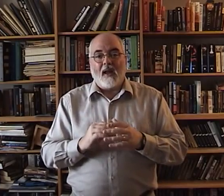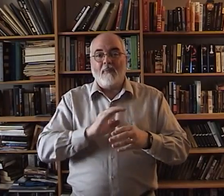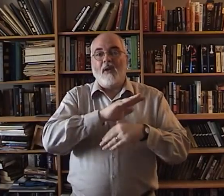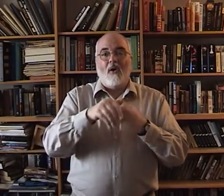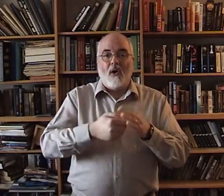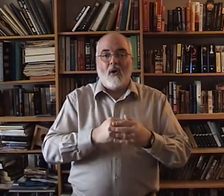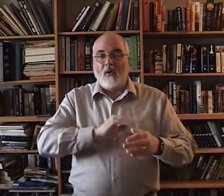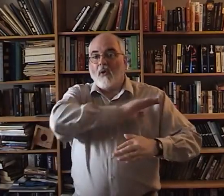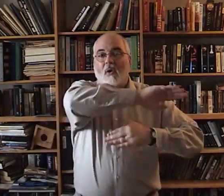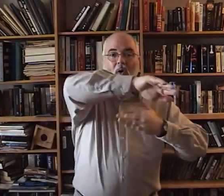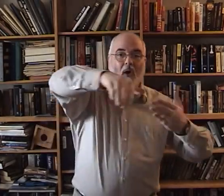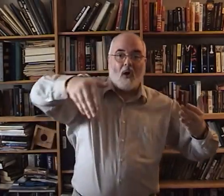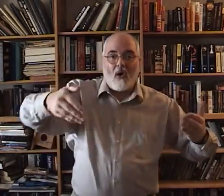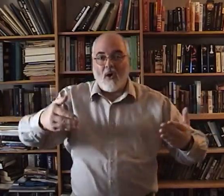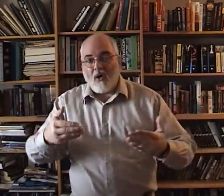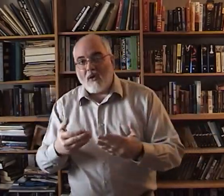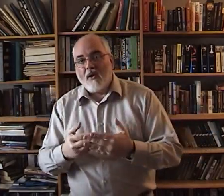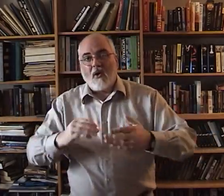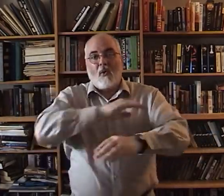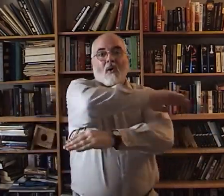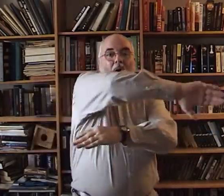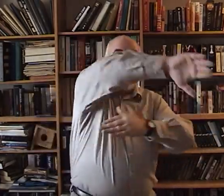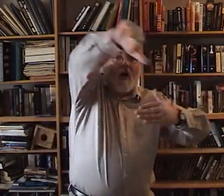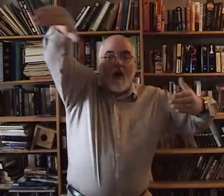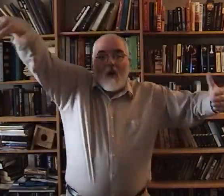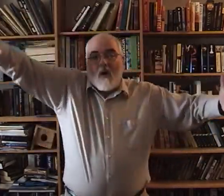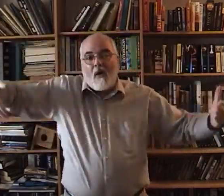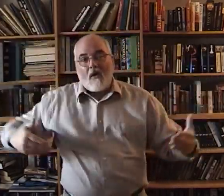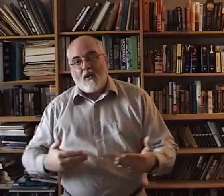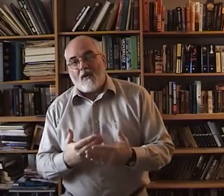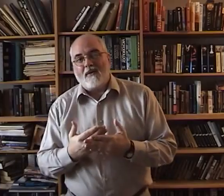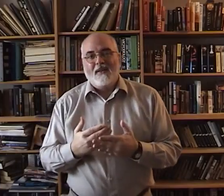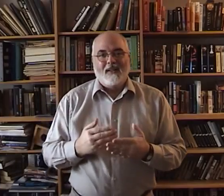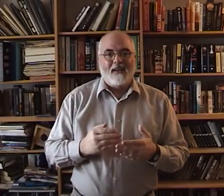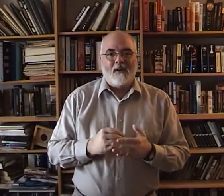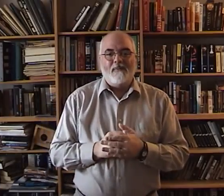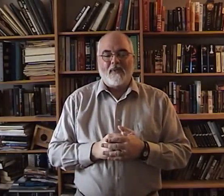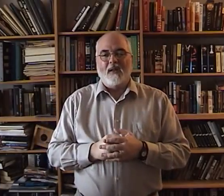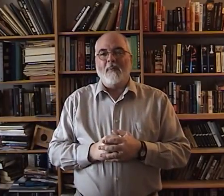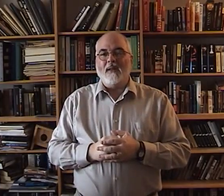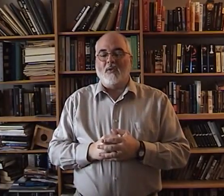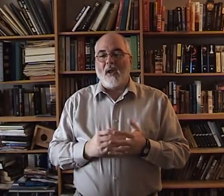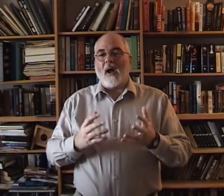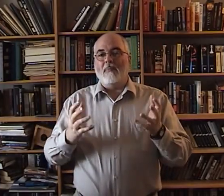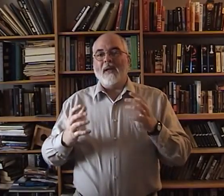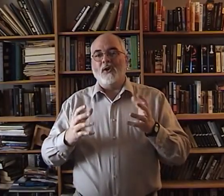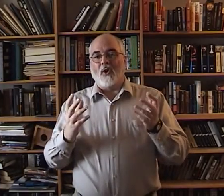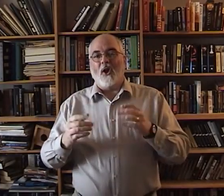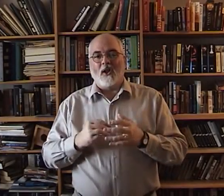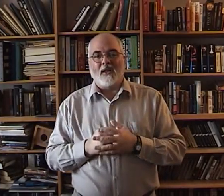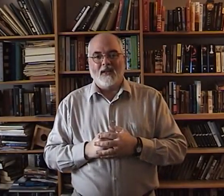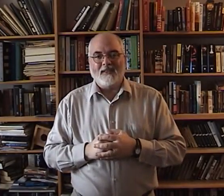can be all or all or all. All, you know, it depends on how big your all is.